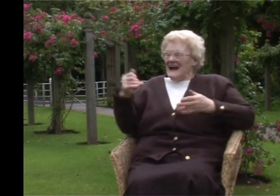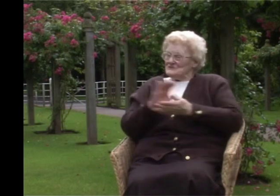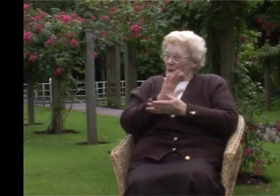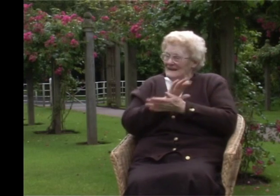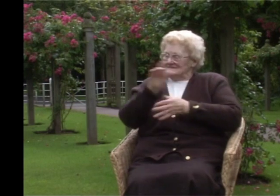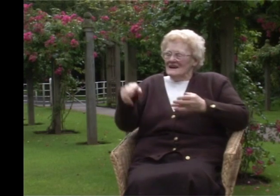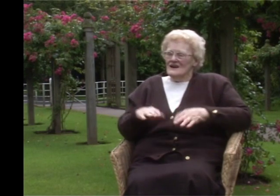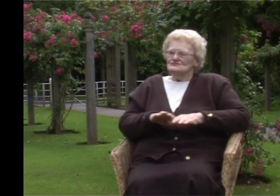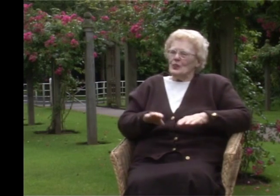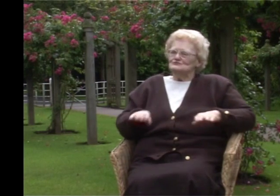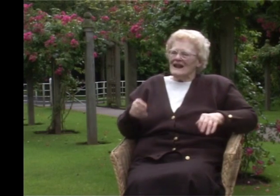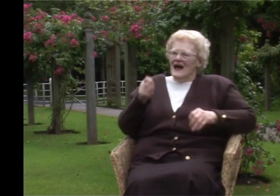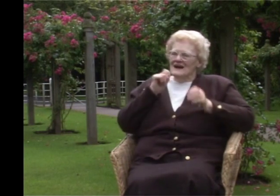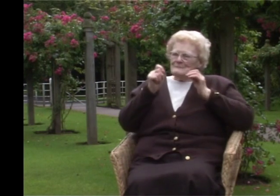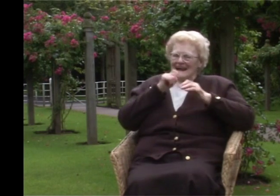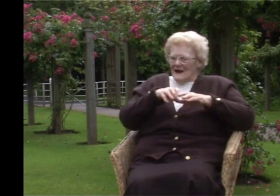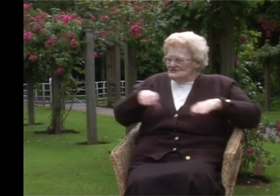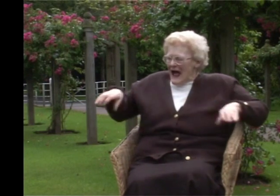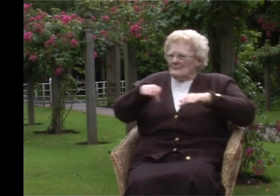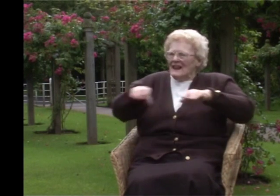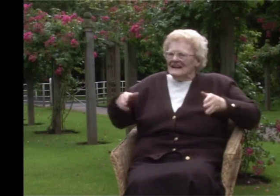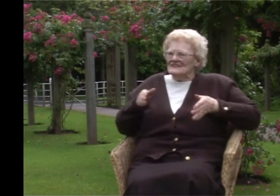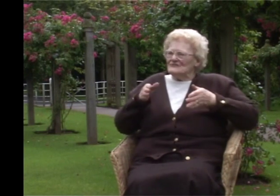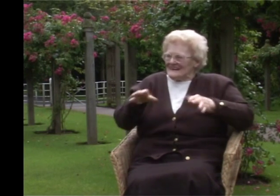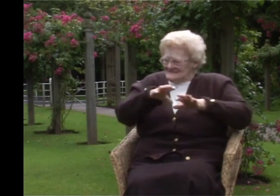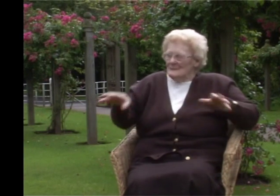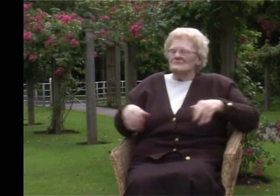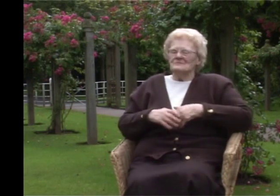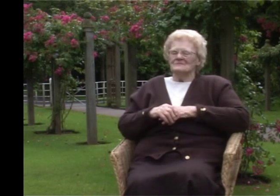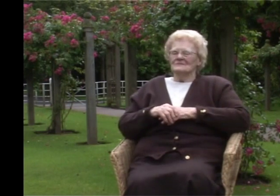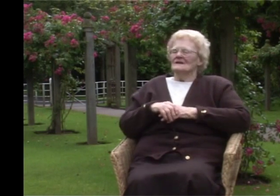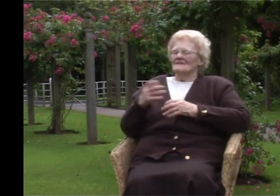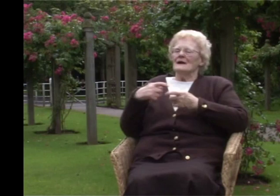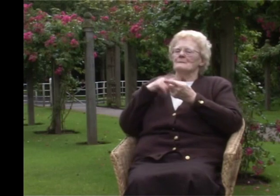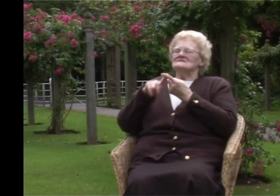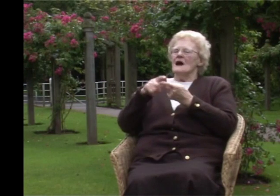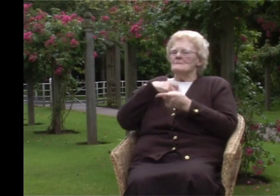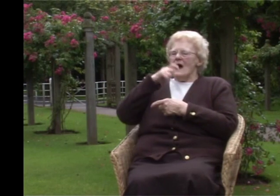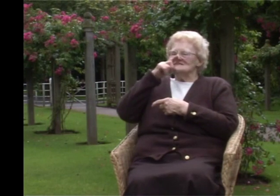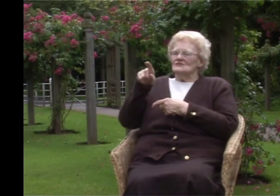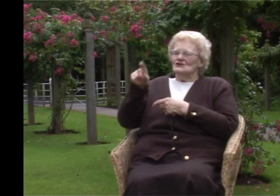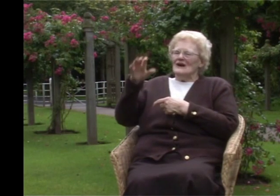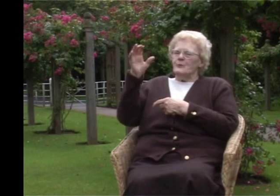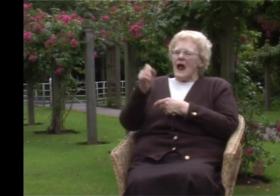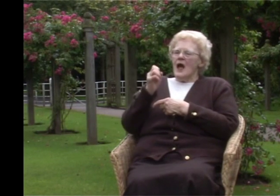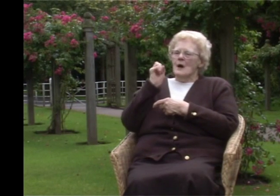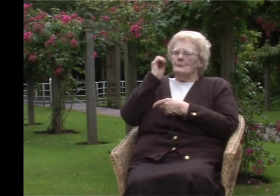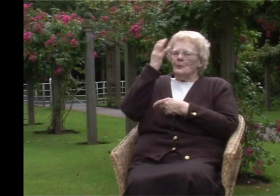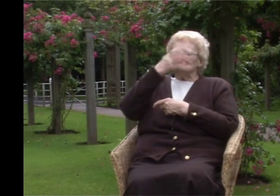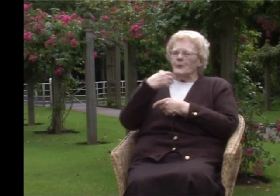it. There were flags flying in the street and the children joining the celebrations. Then I met my sister there and she won the